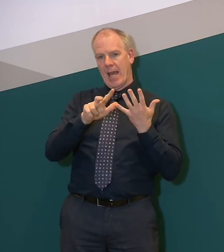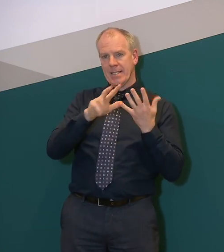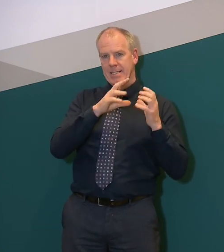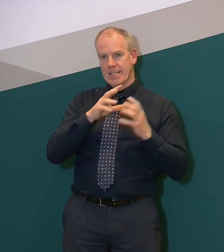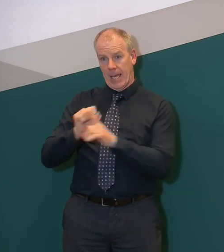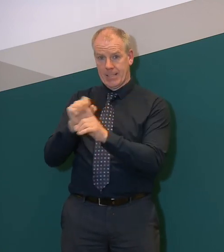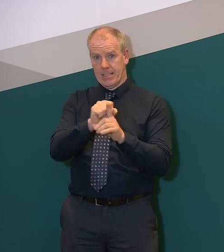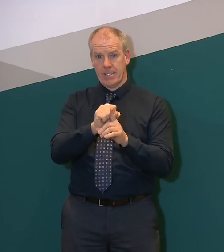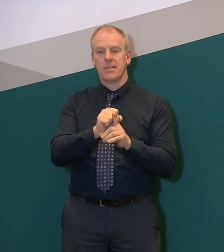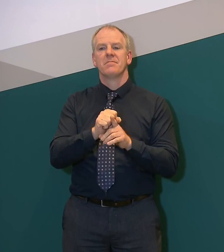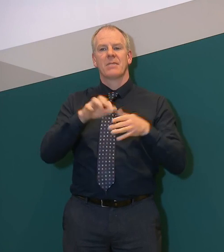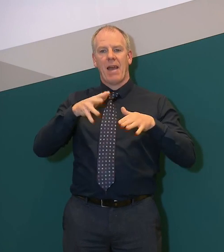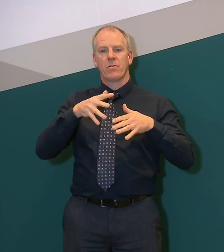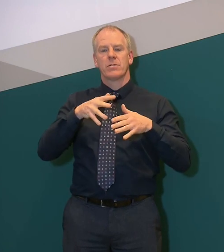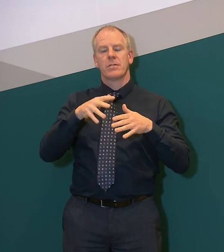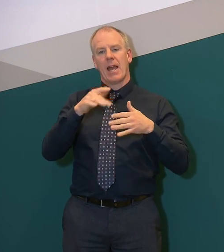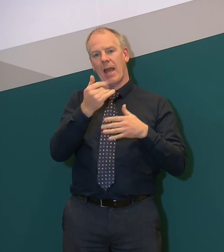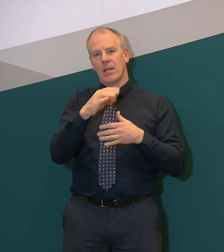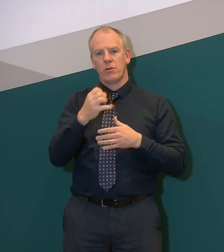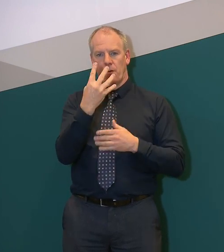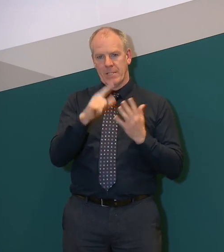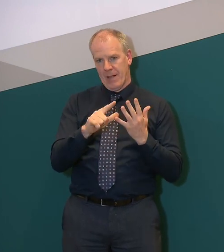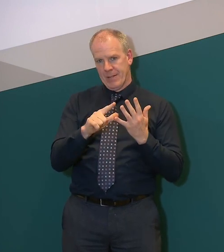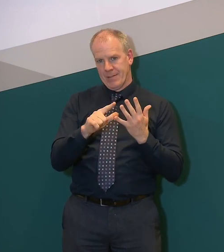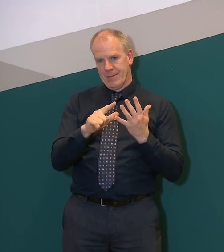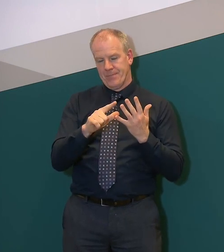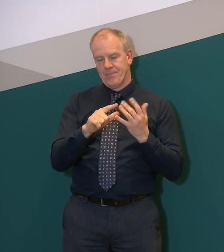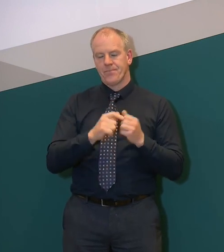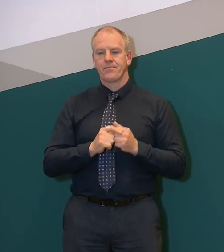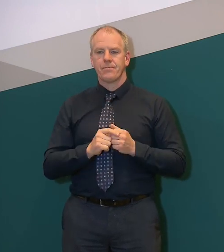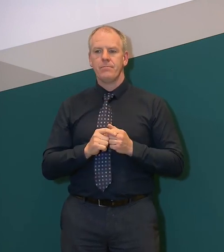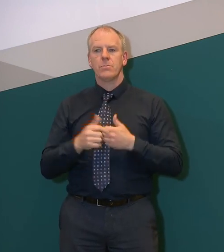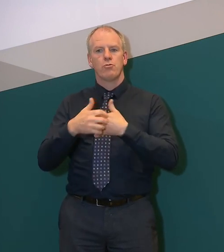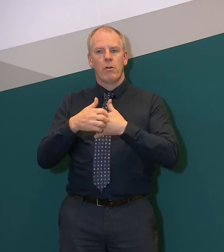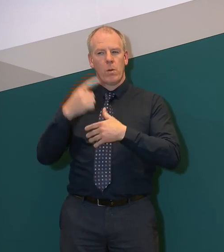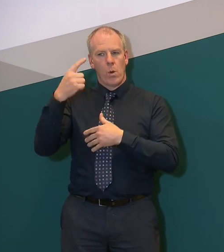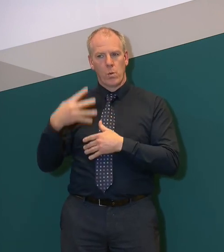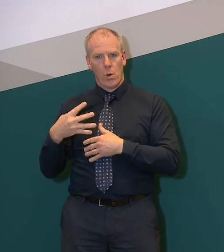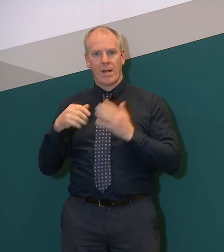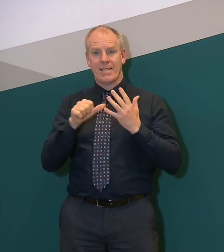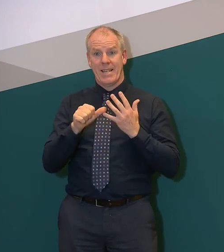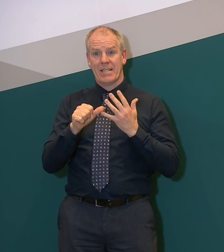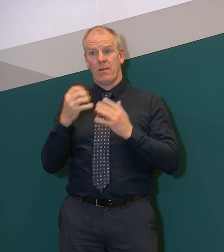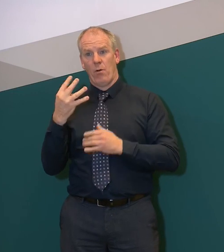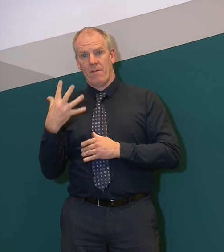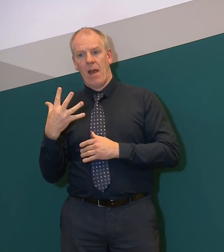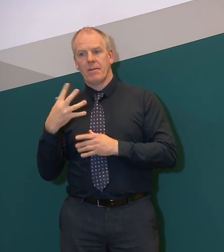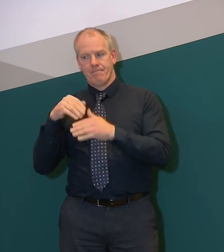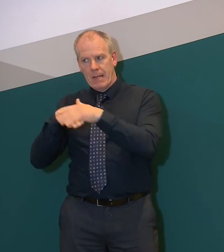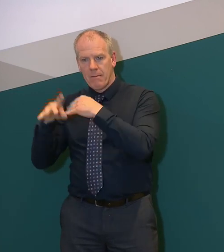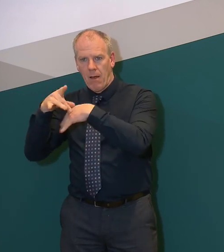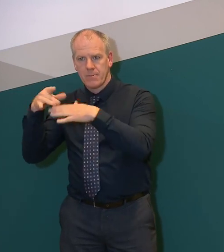confirmed cases is 47. Again, approximately a quarter of them, 645, have been